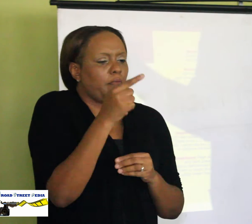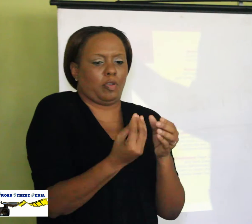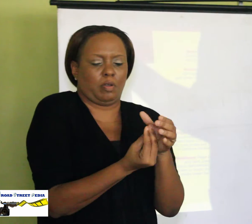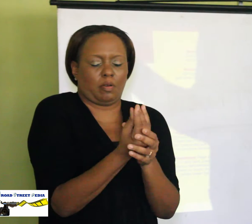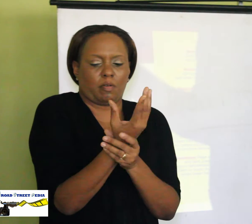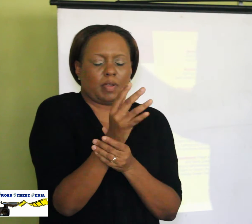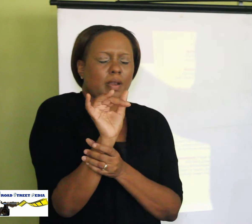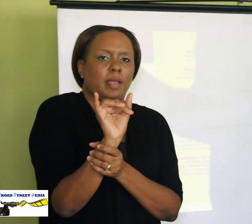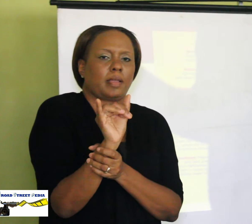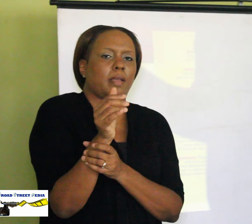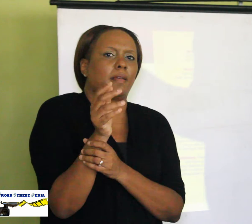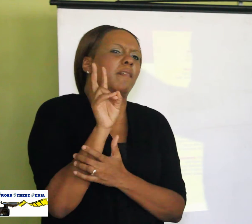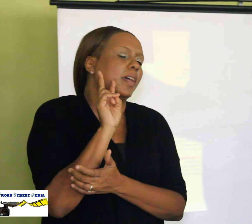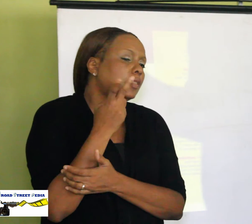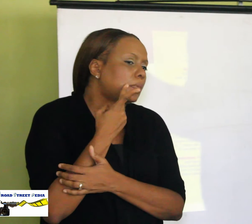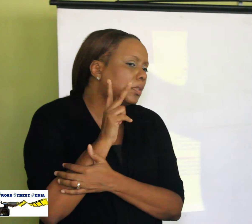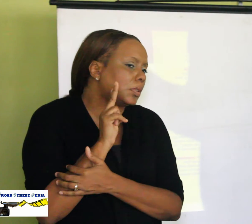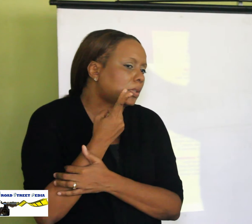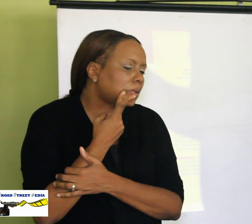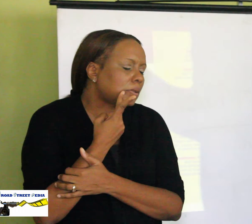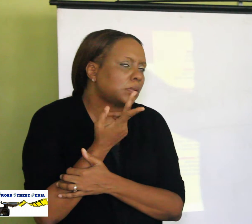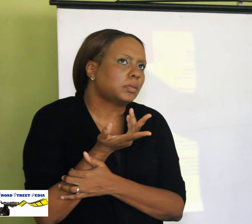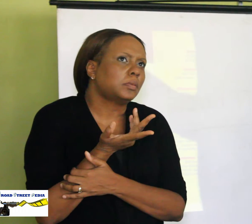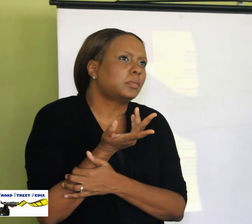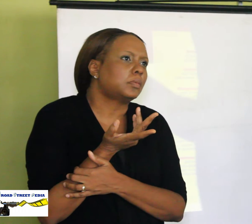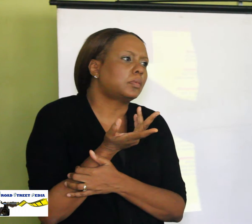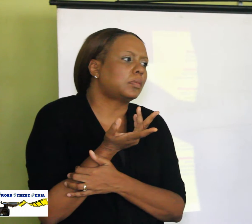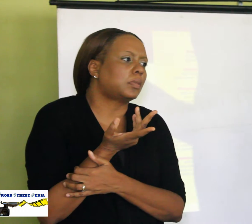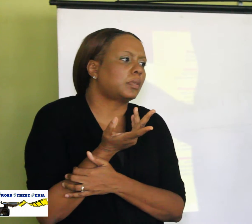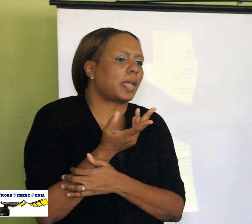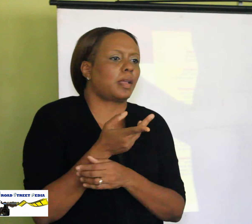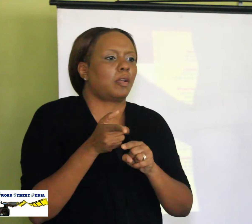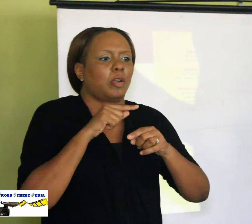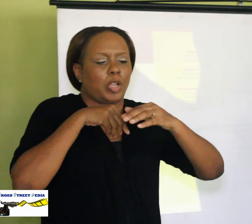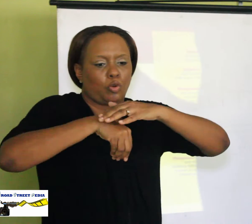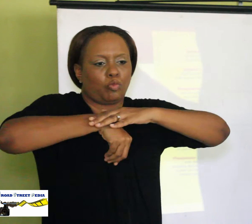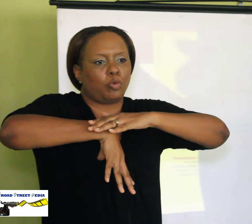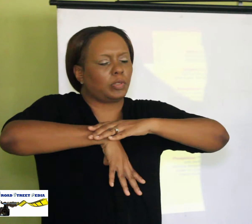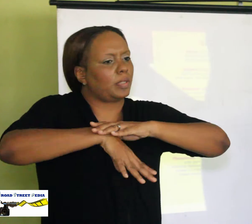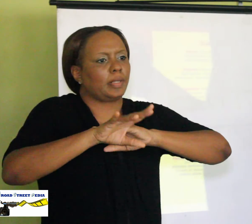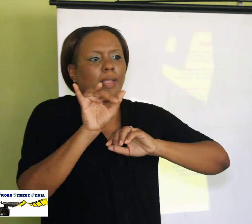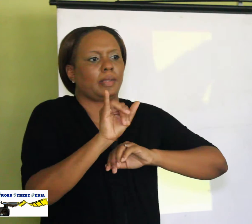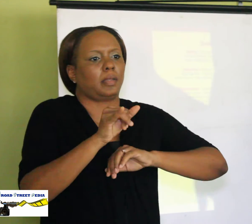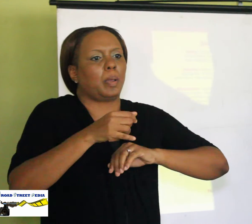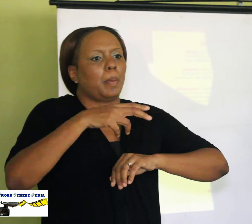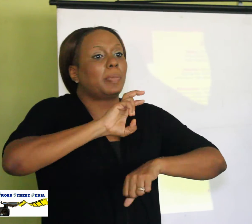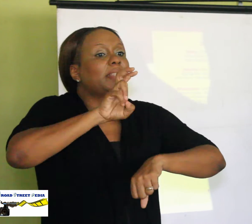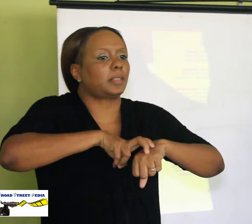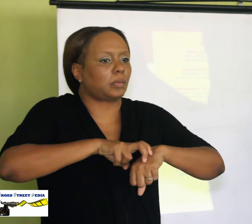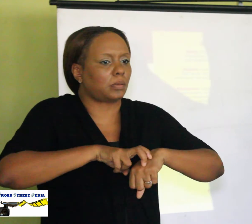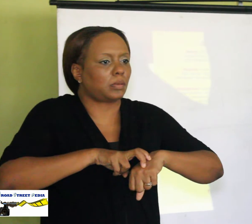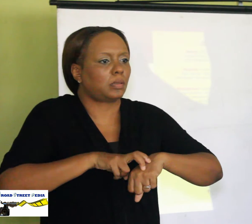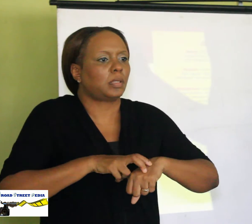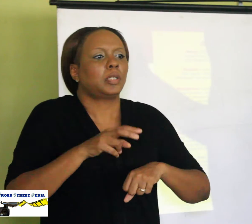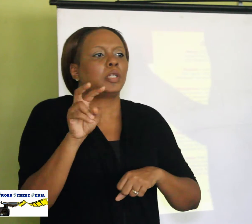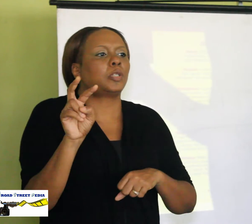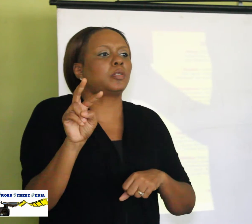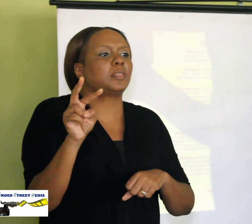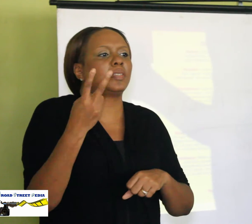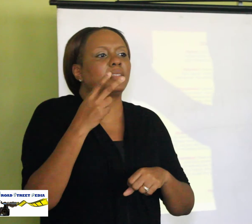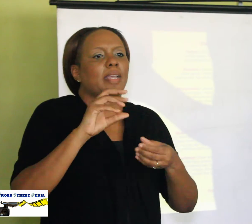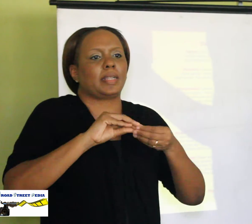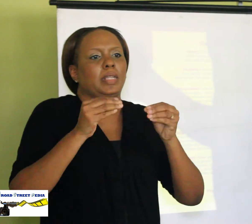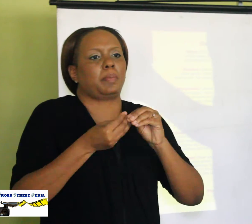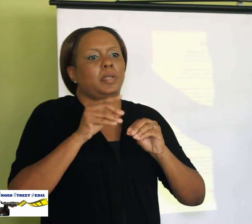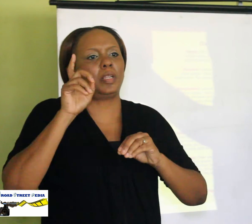growing a vegetable that is root, let's say potatoes, then your second number should be your biggest number